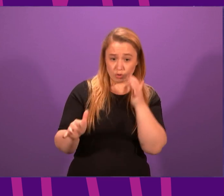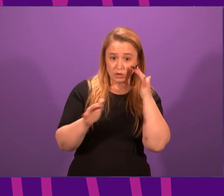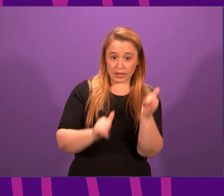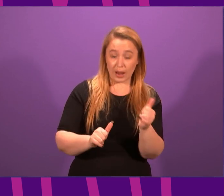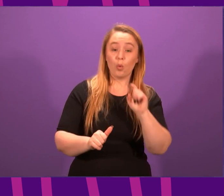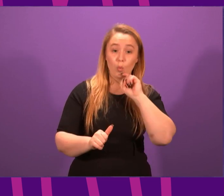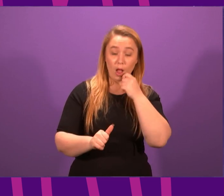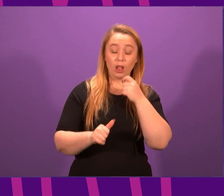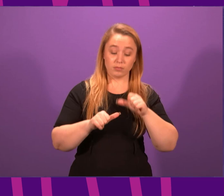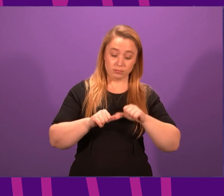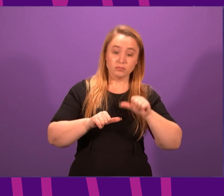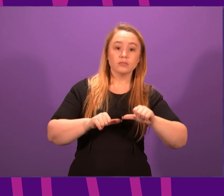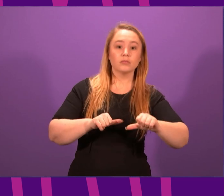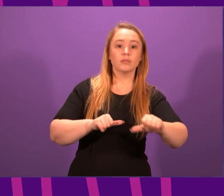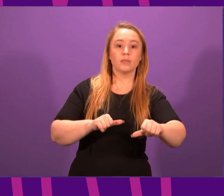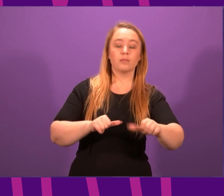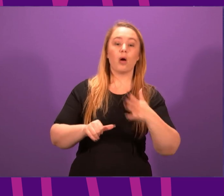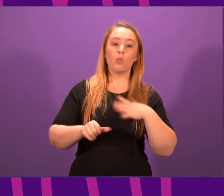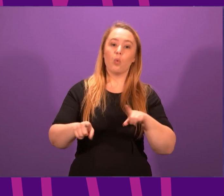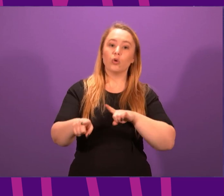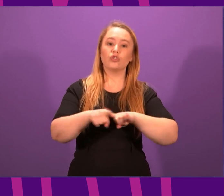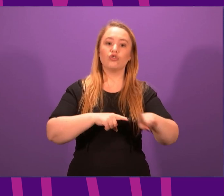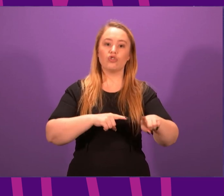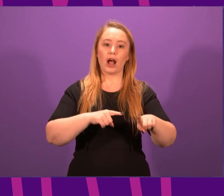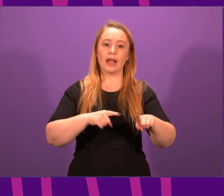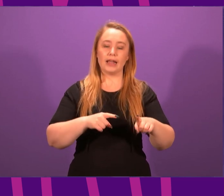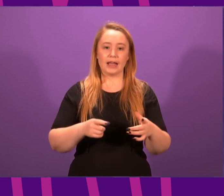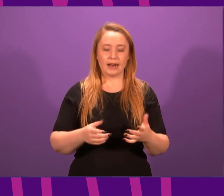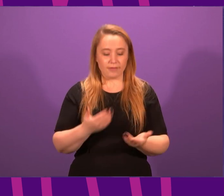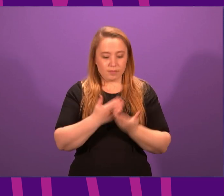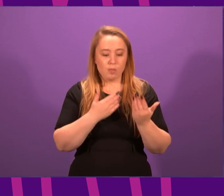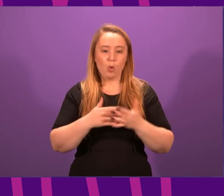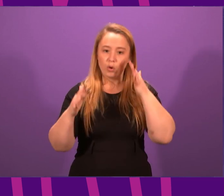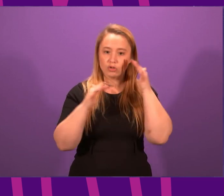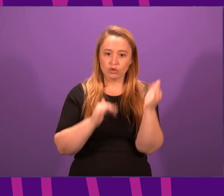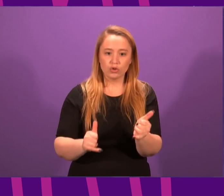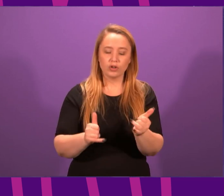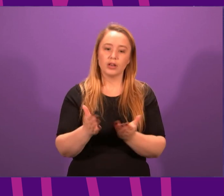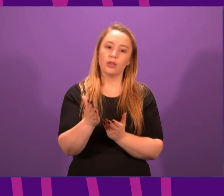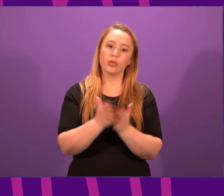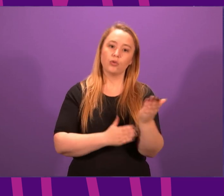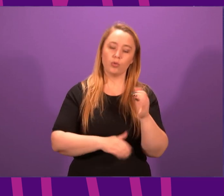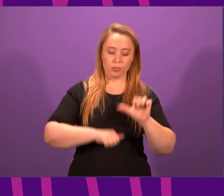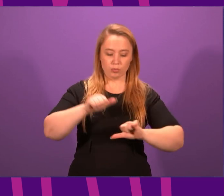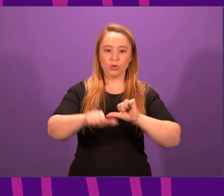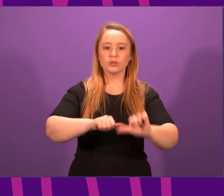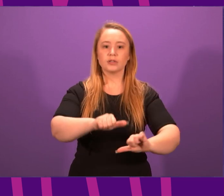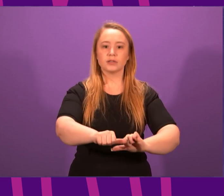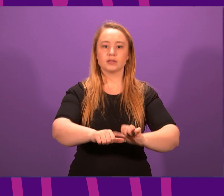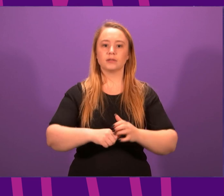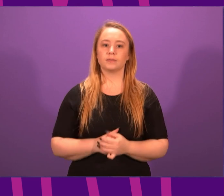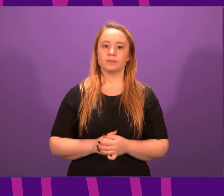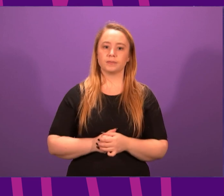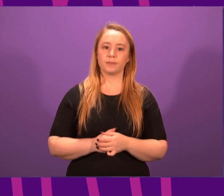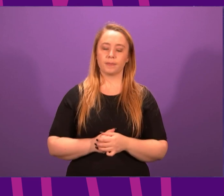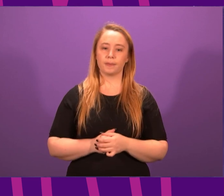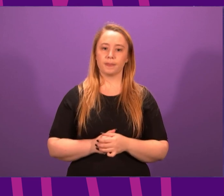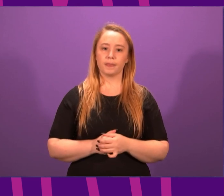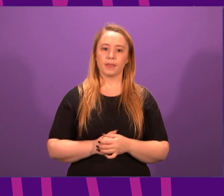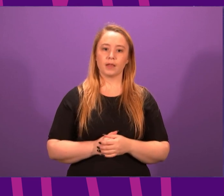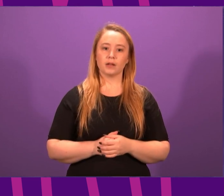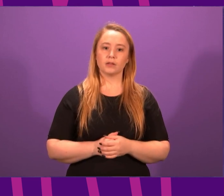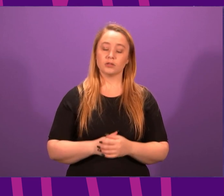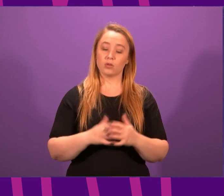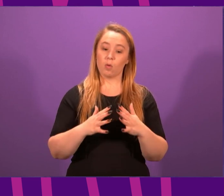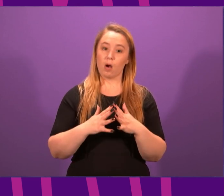ordinary course of events, but we want to try to build greater scrutiny into that as well. I appreciate that